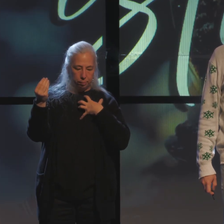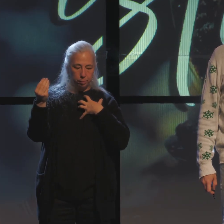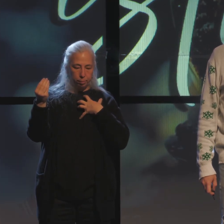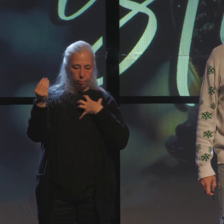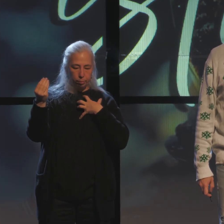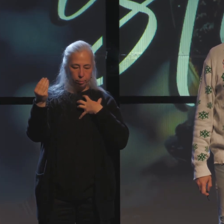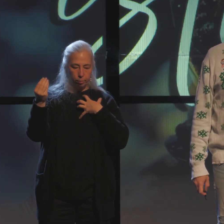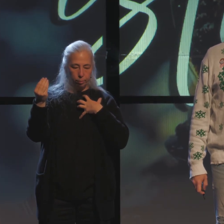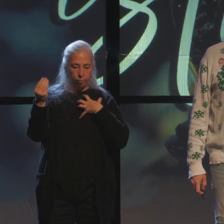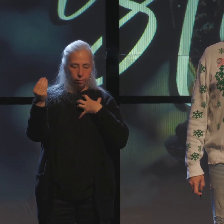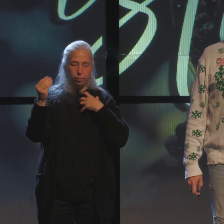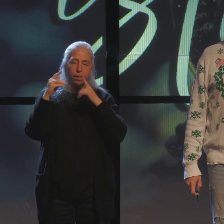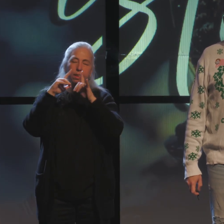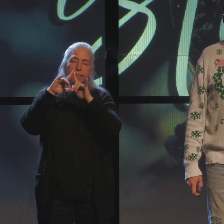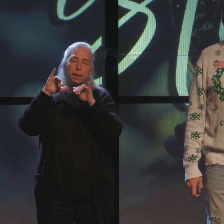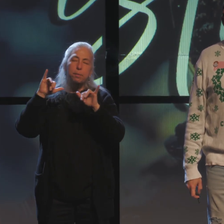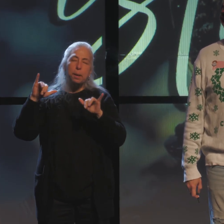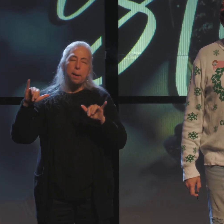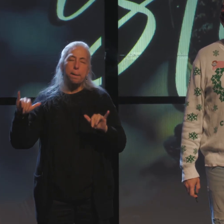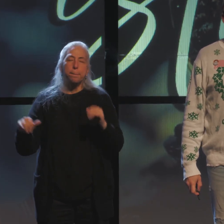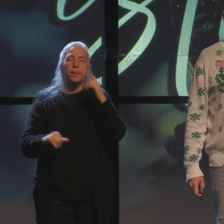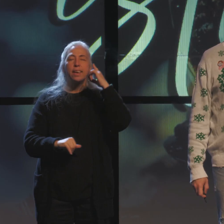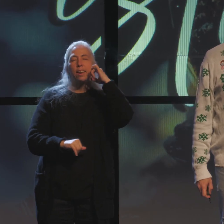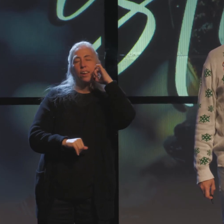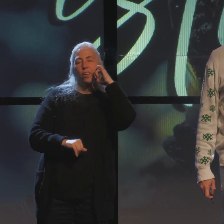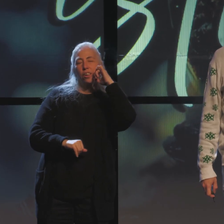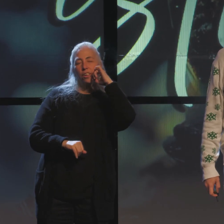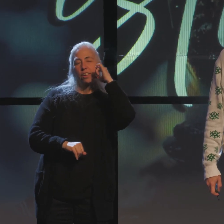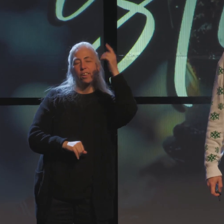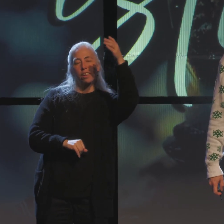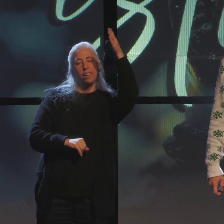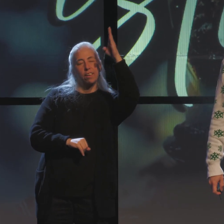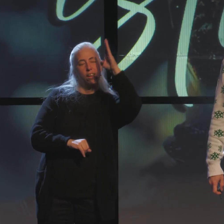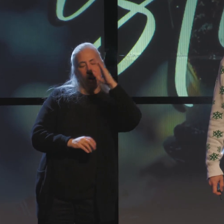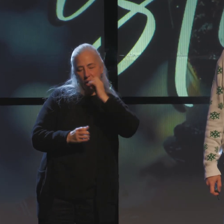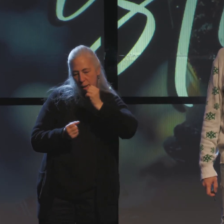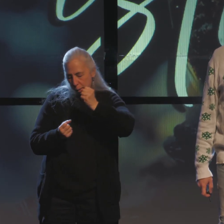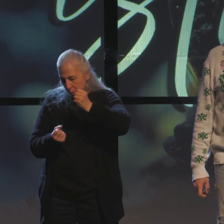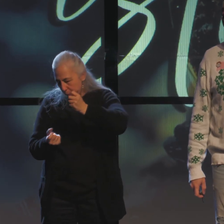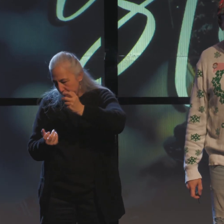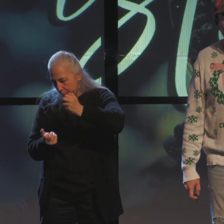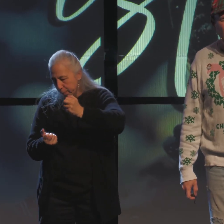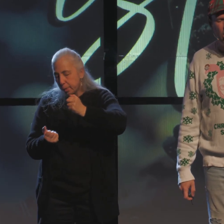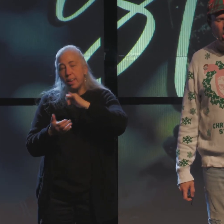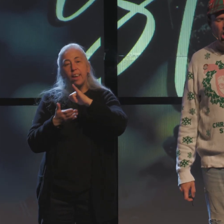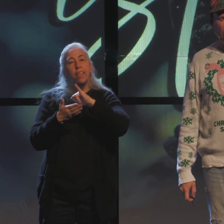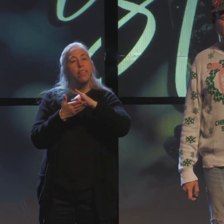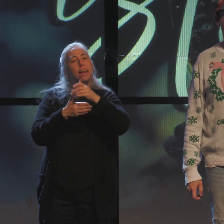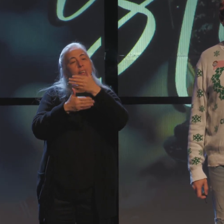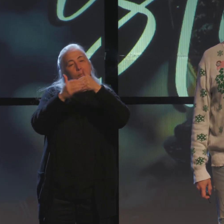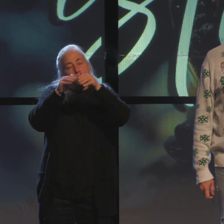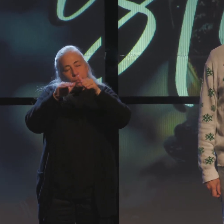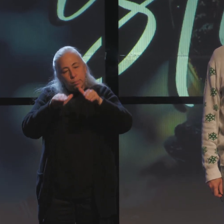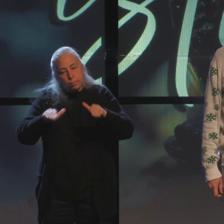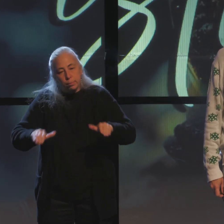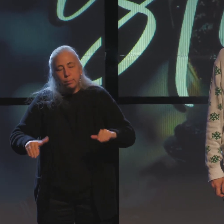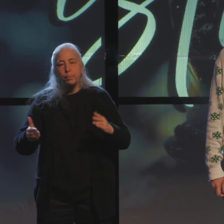I want you to hear that divine whisper that the story is peace on earth.